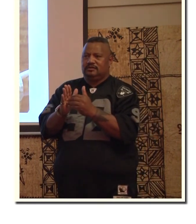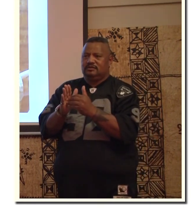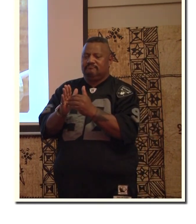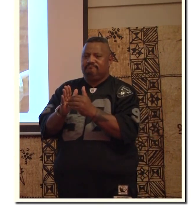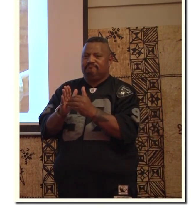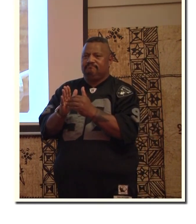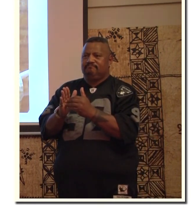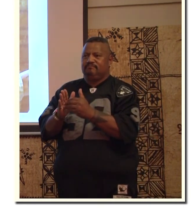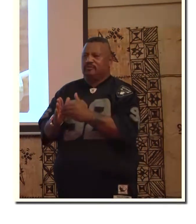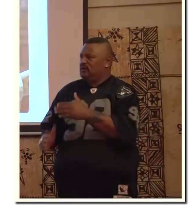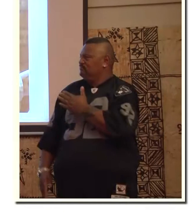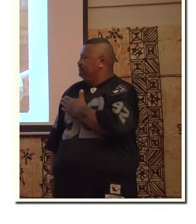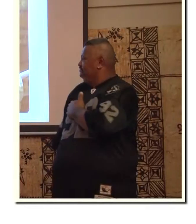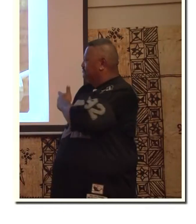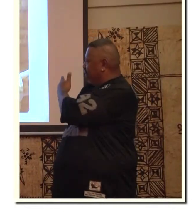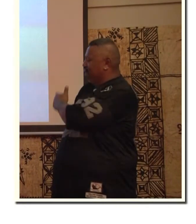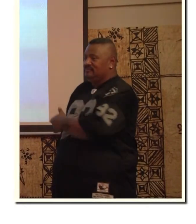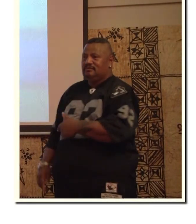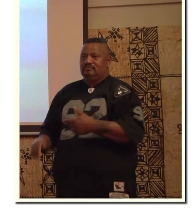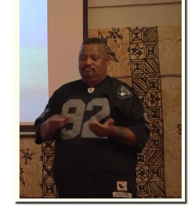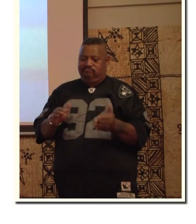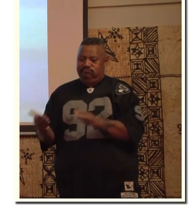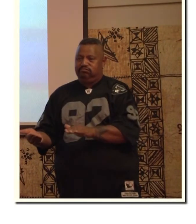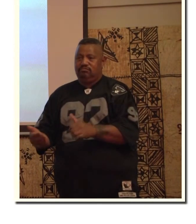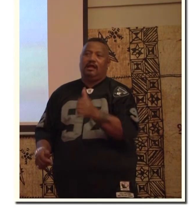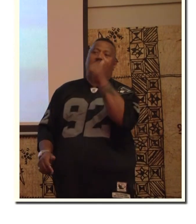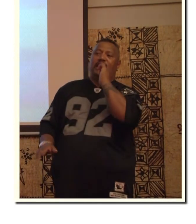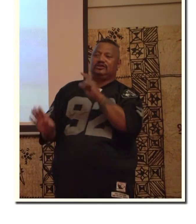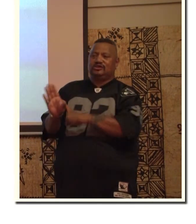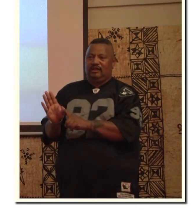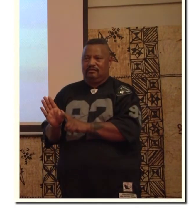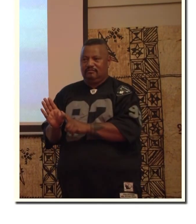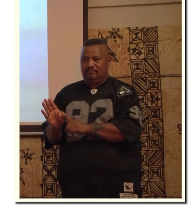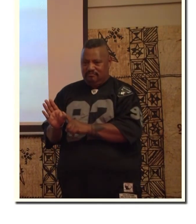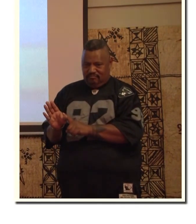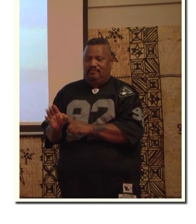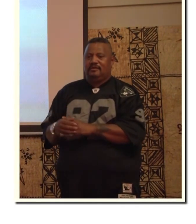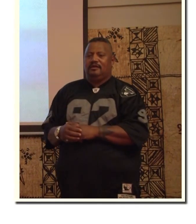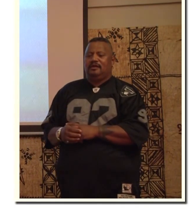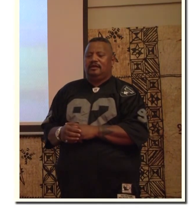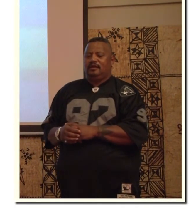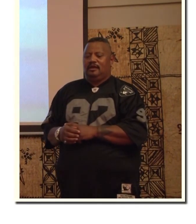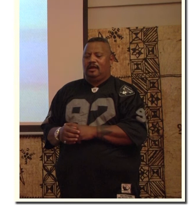famous in New Zealand. Yeah, so that's Patrick. He passed away last year.